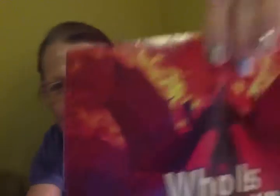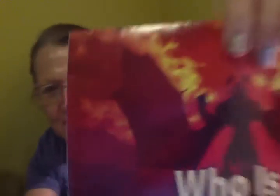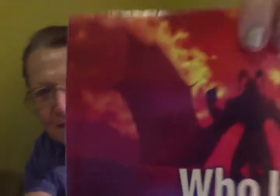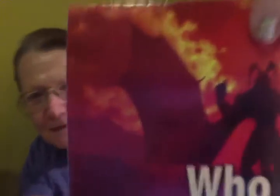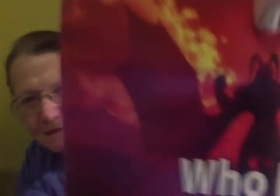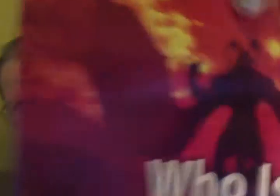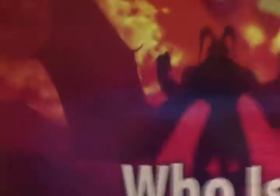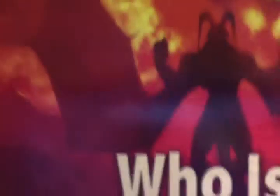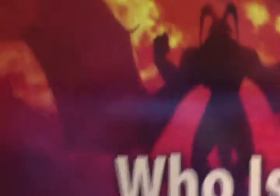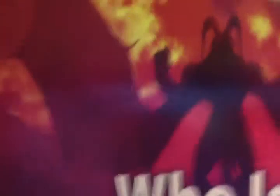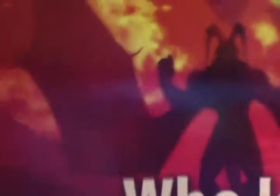Let's